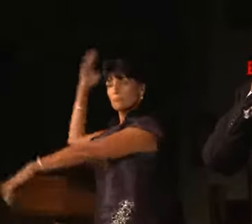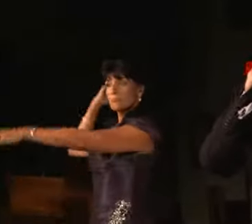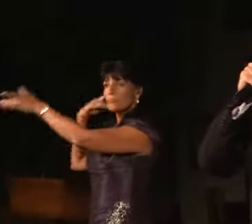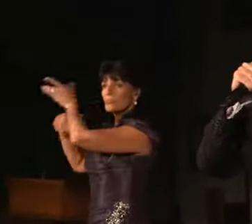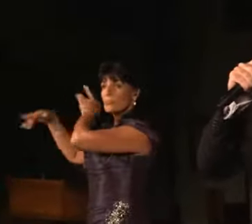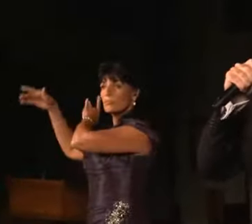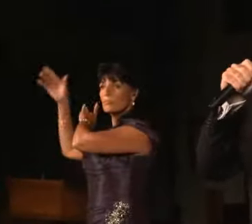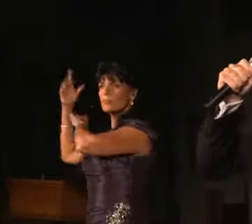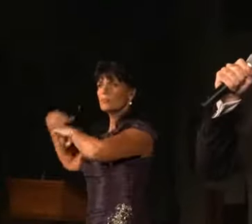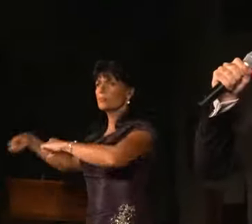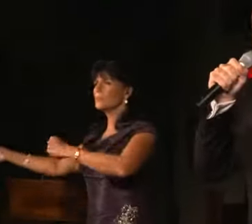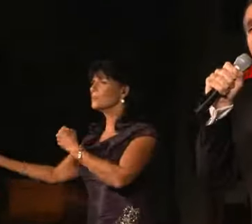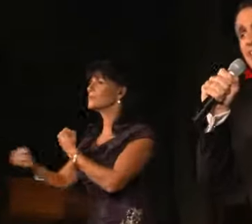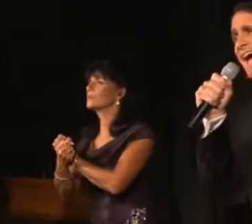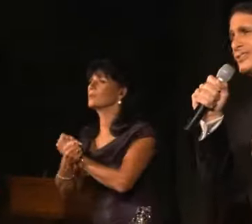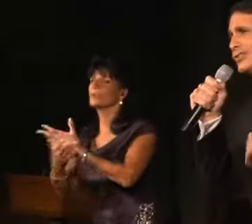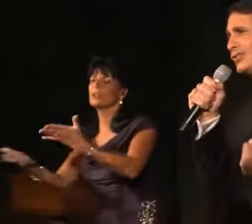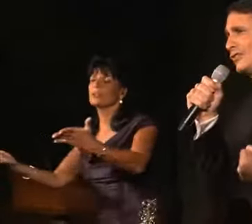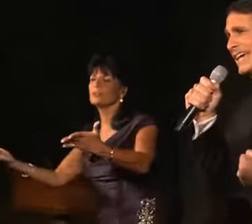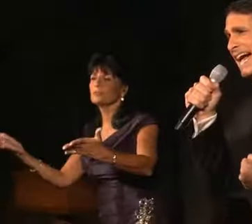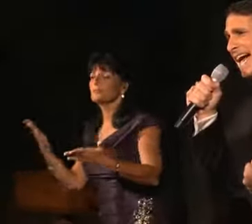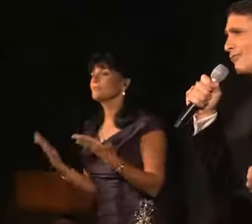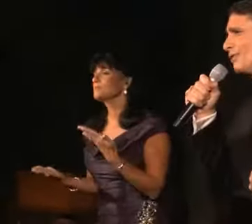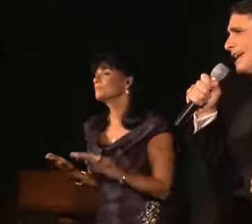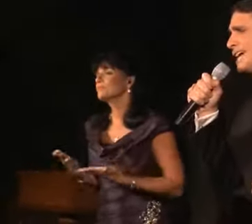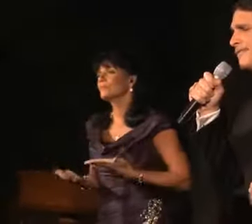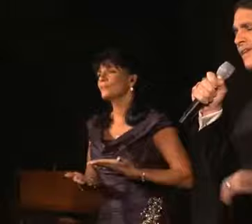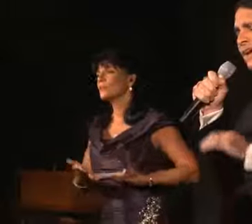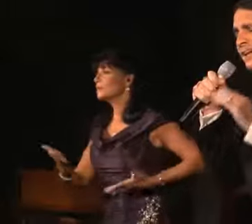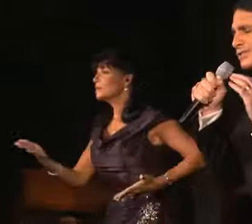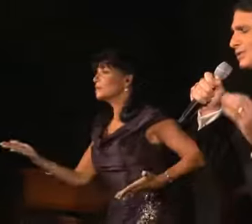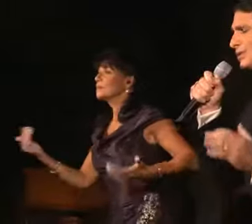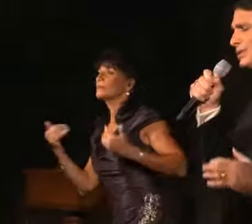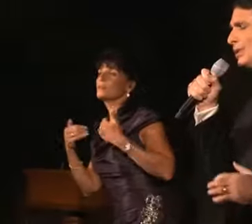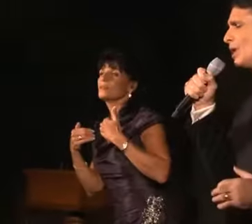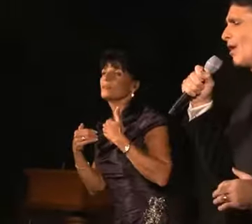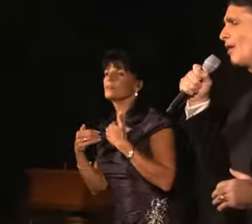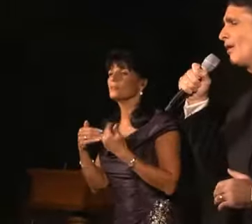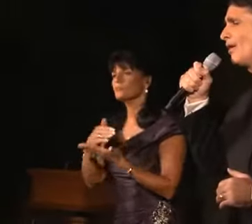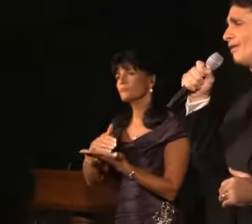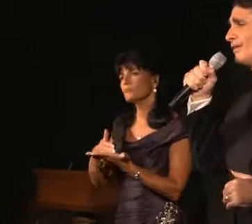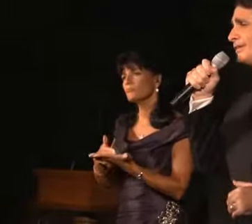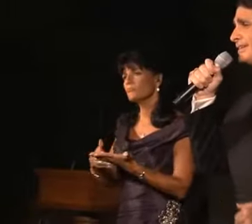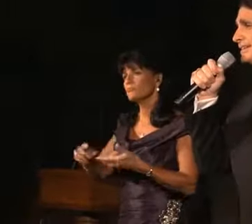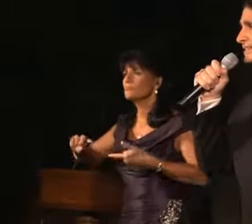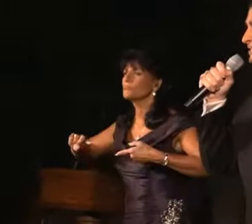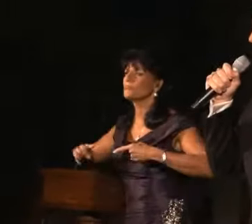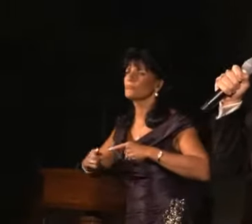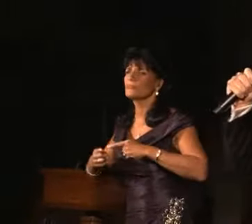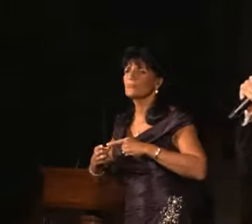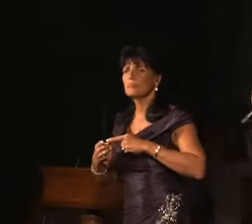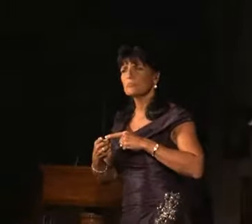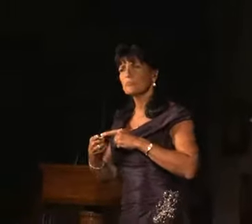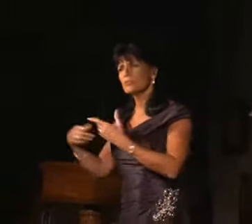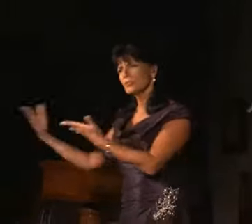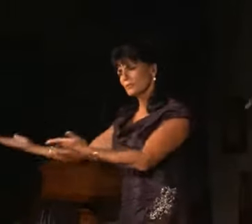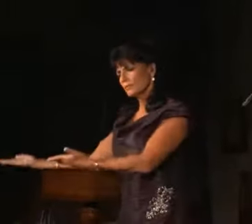Is there some pain that you've carried far too long?